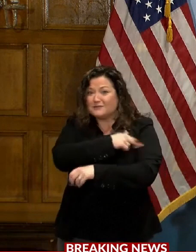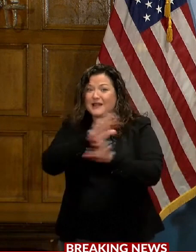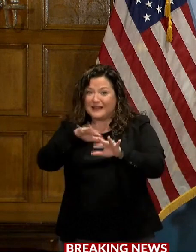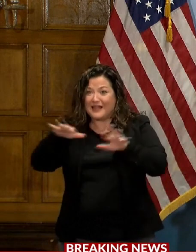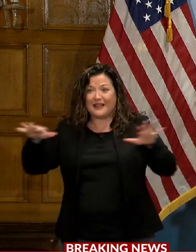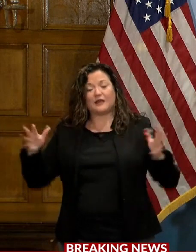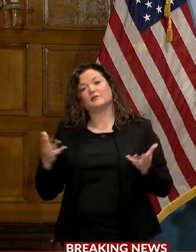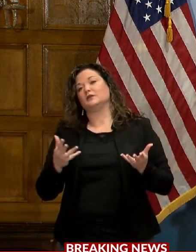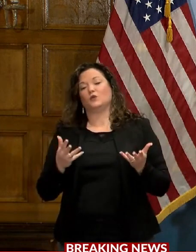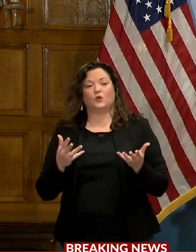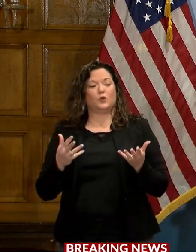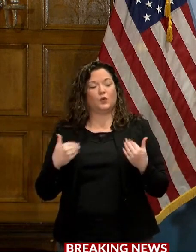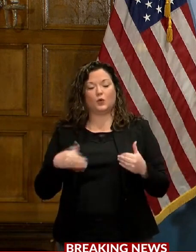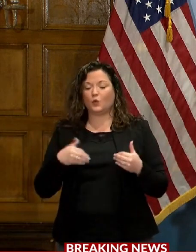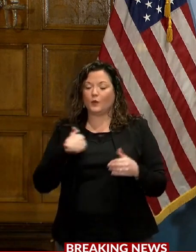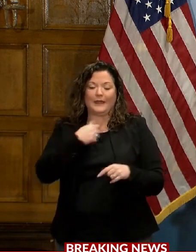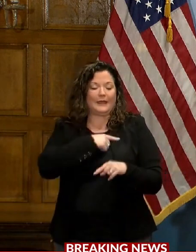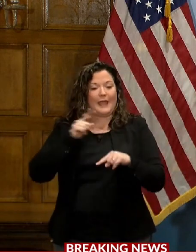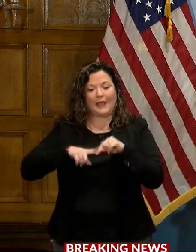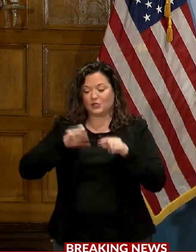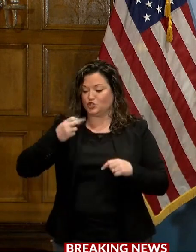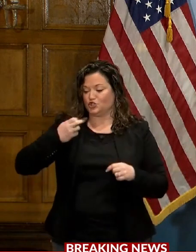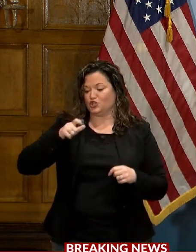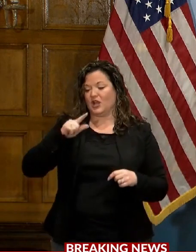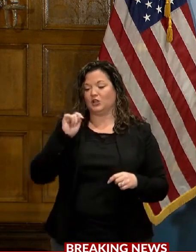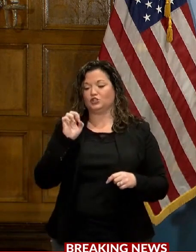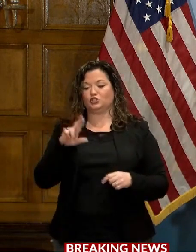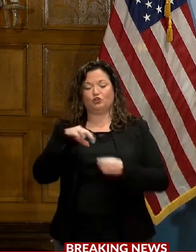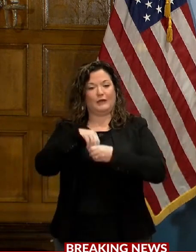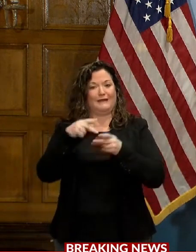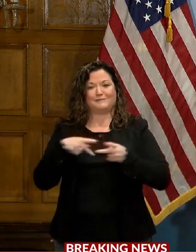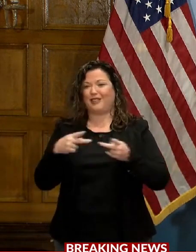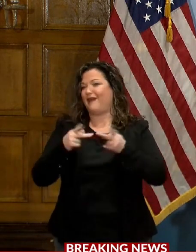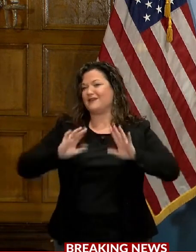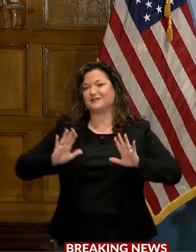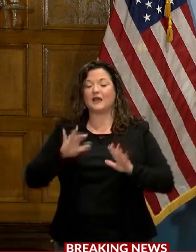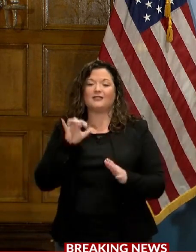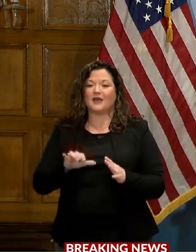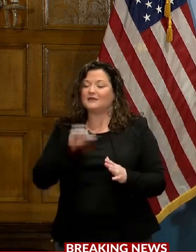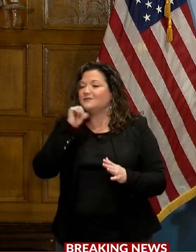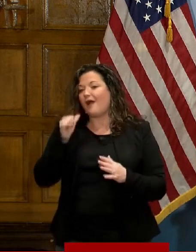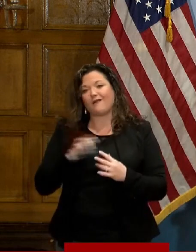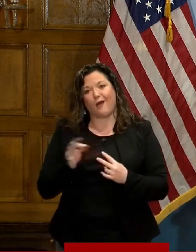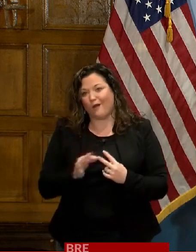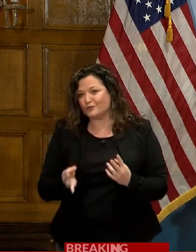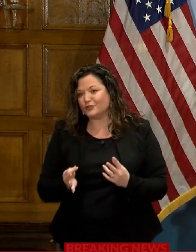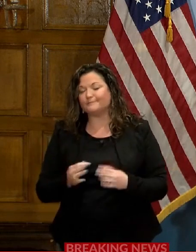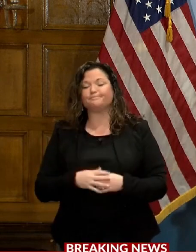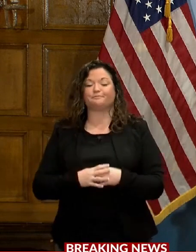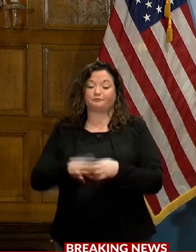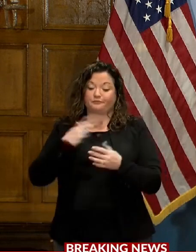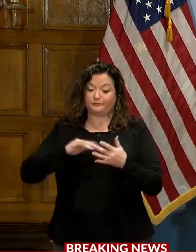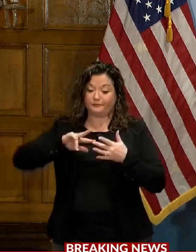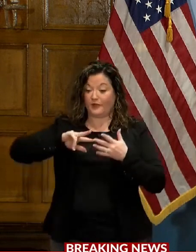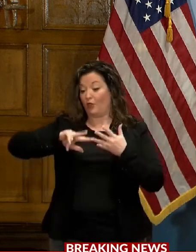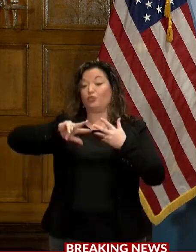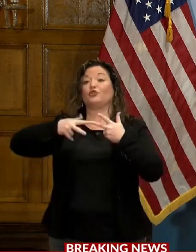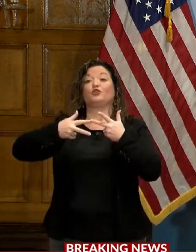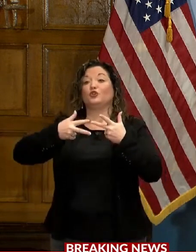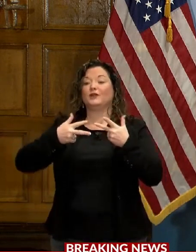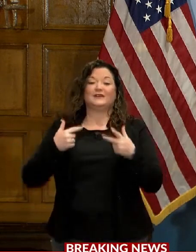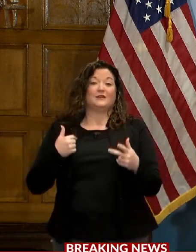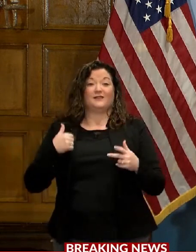we cannot be sheltering in place and considering that as an option. And then secondly, thirdly, you can't stop